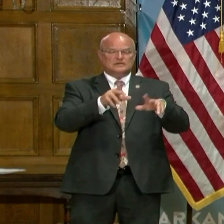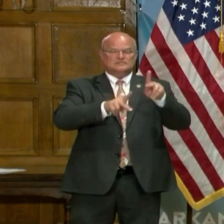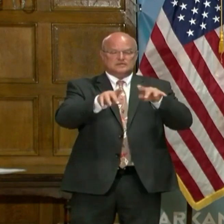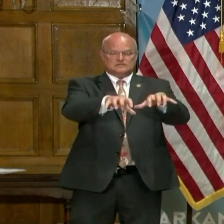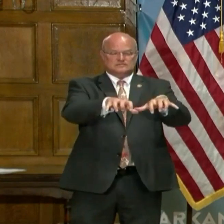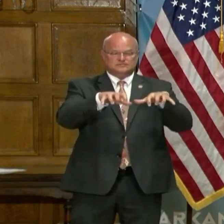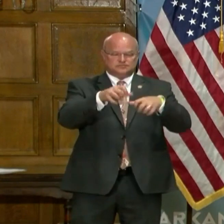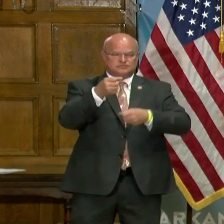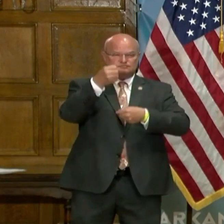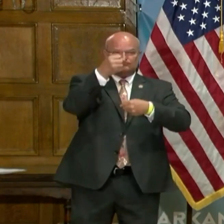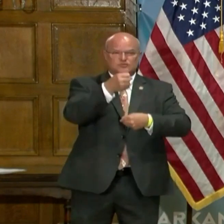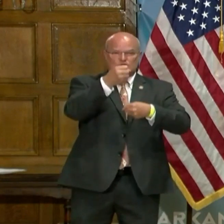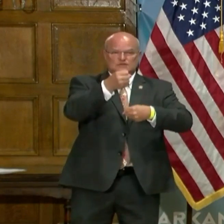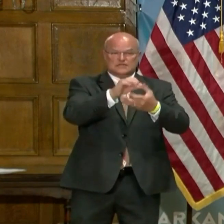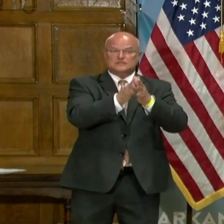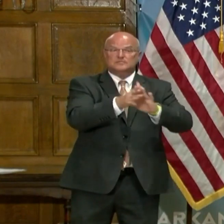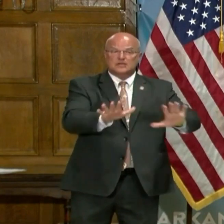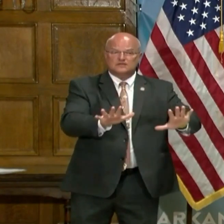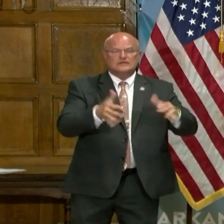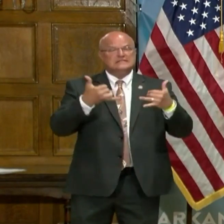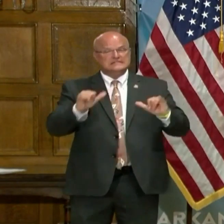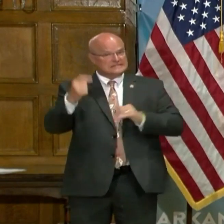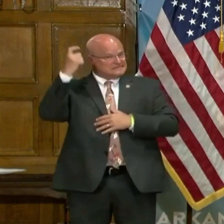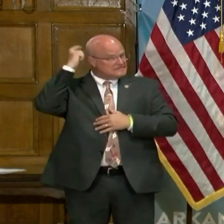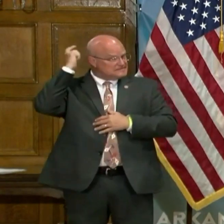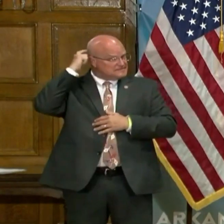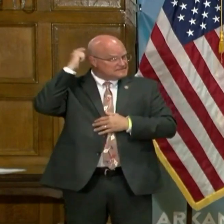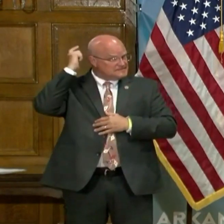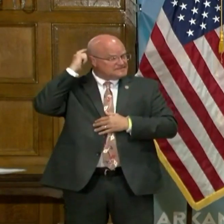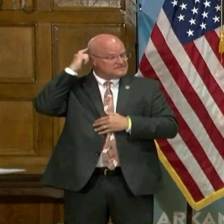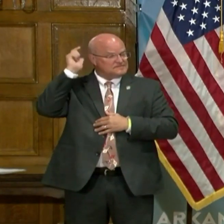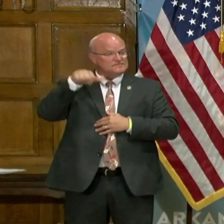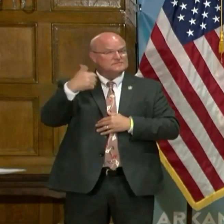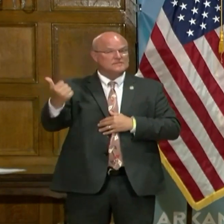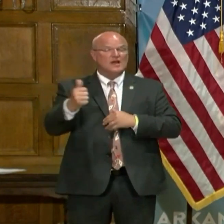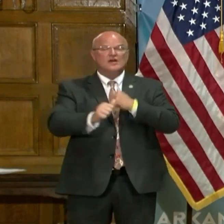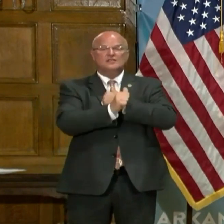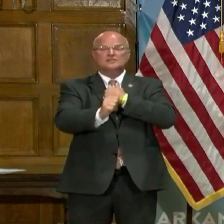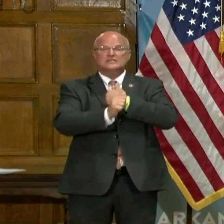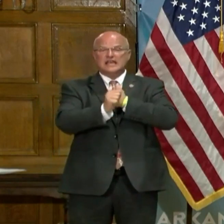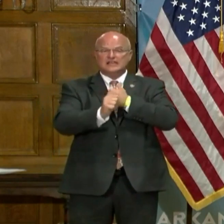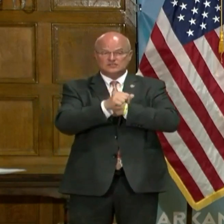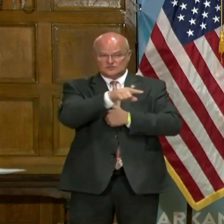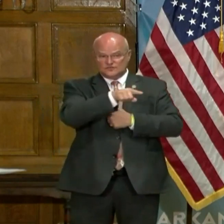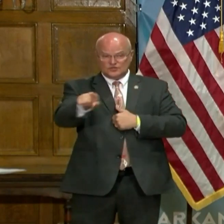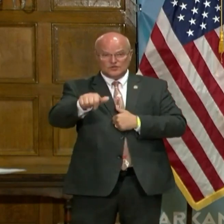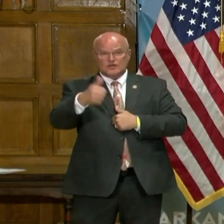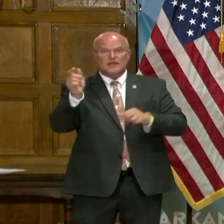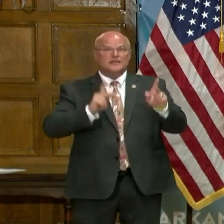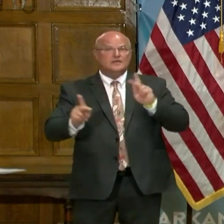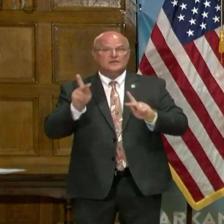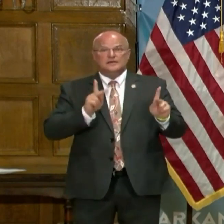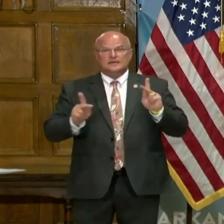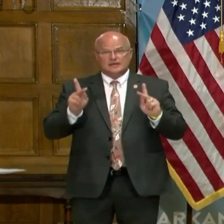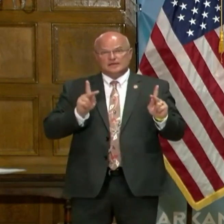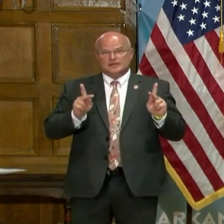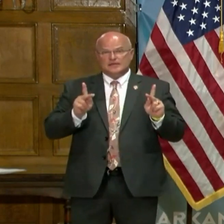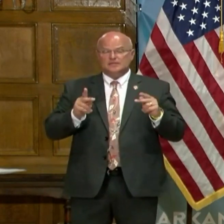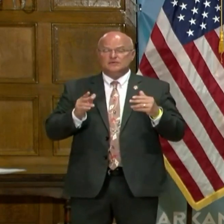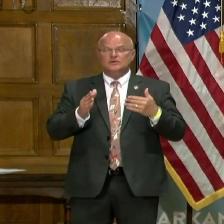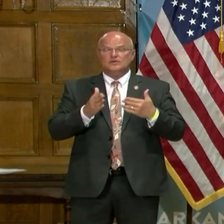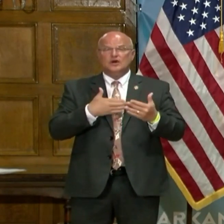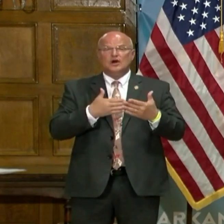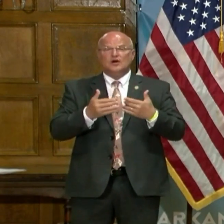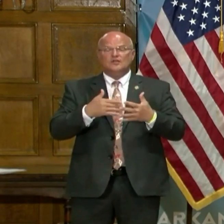protest, a peaceful protest, still be mindful of other risks to you and to others. And